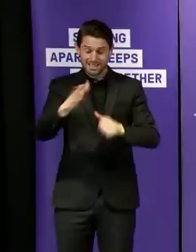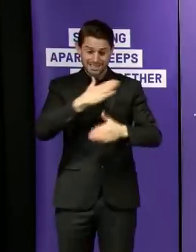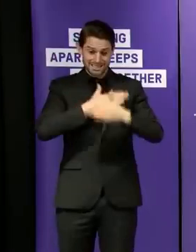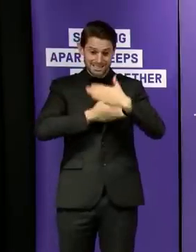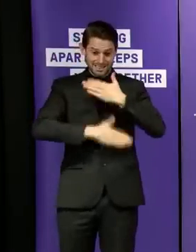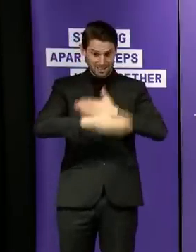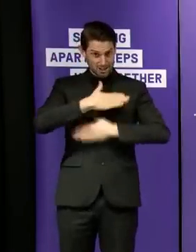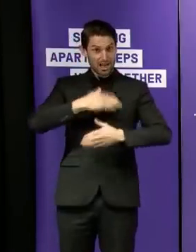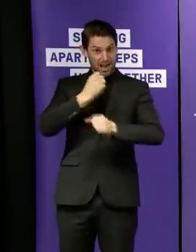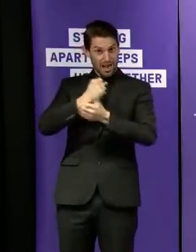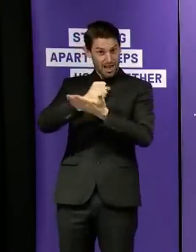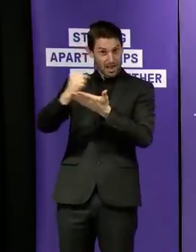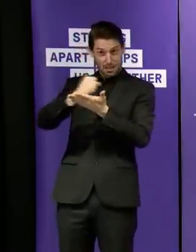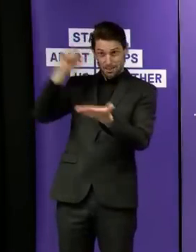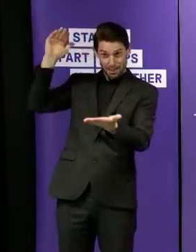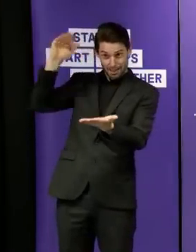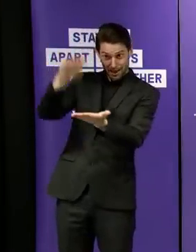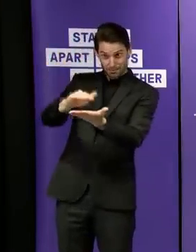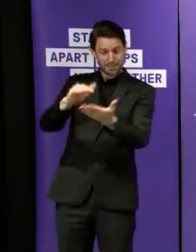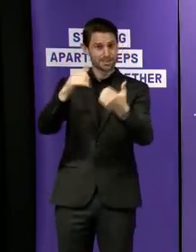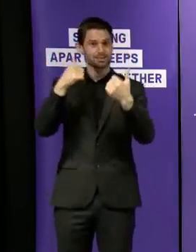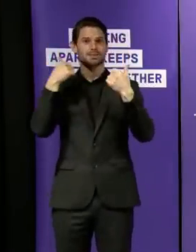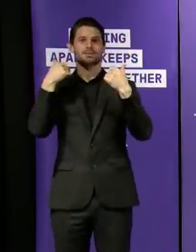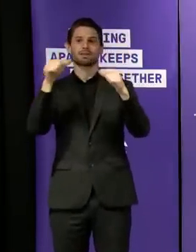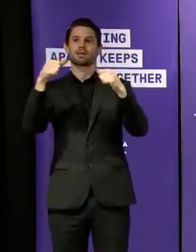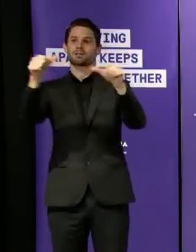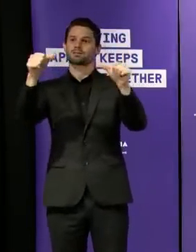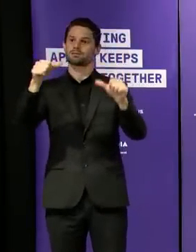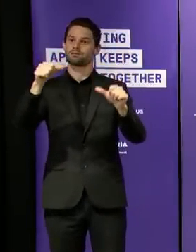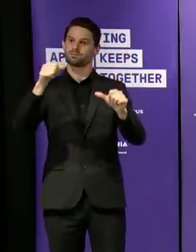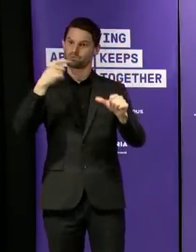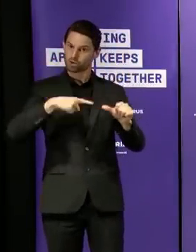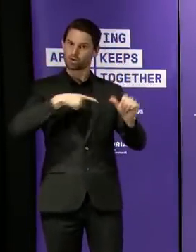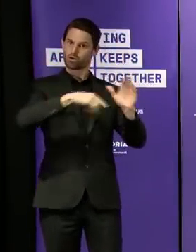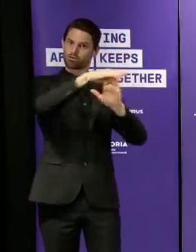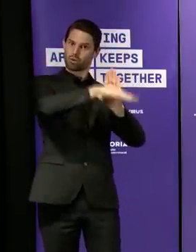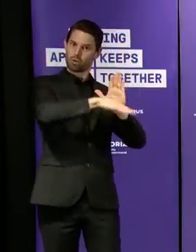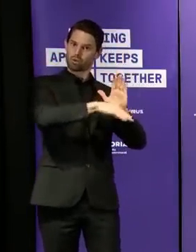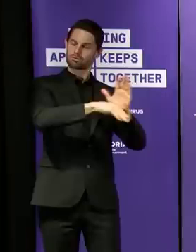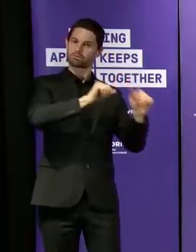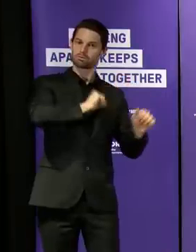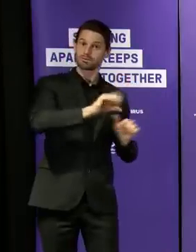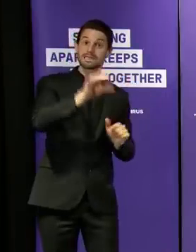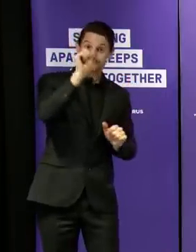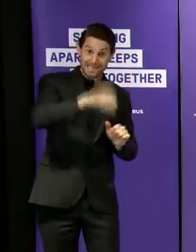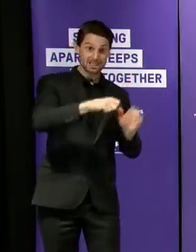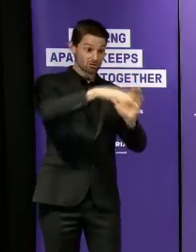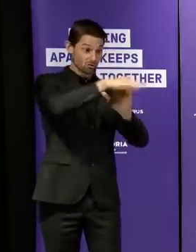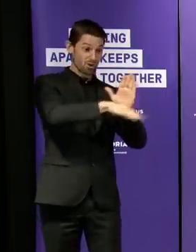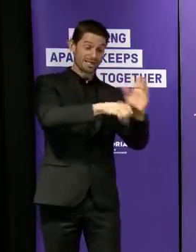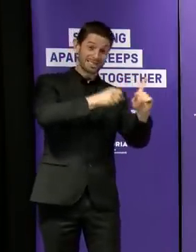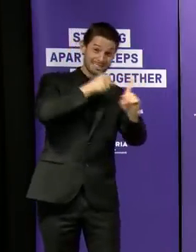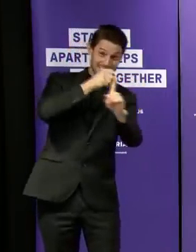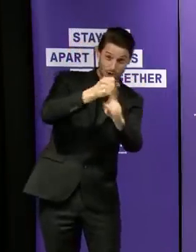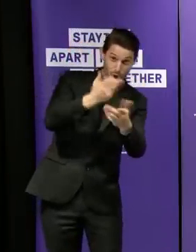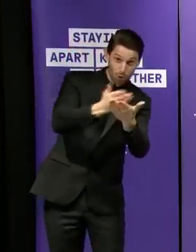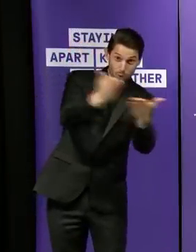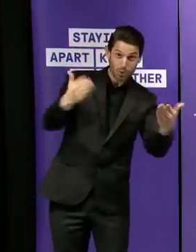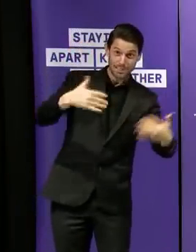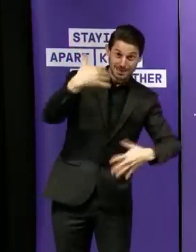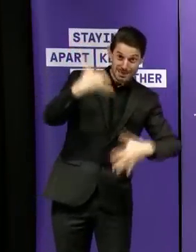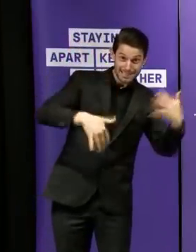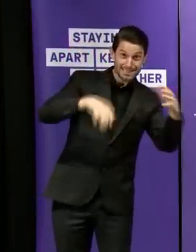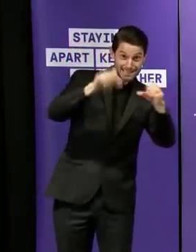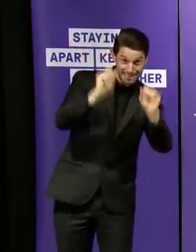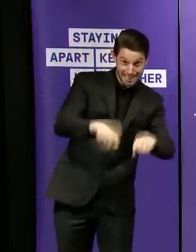that sit behind that data. This package of measures, with pain of course, and with consequences, has worked.